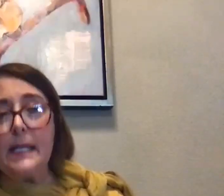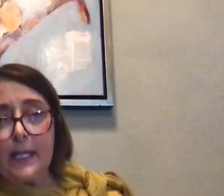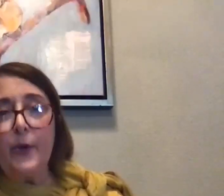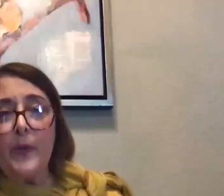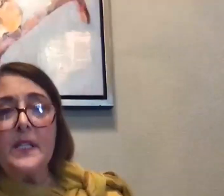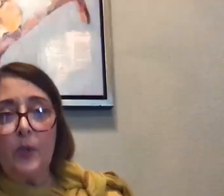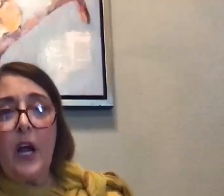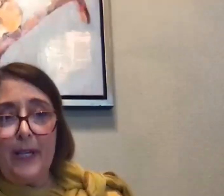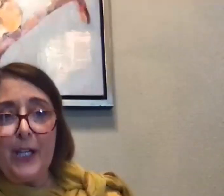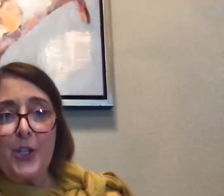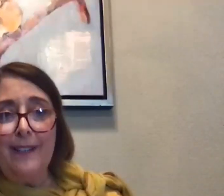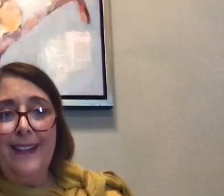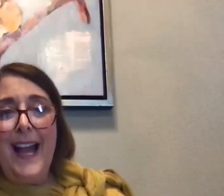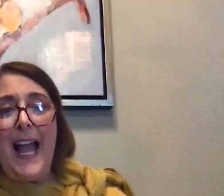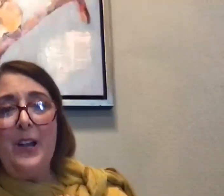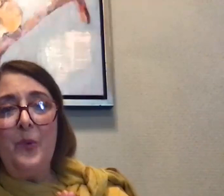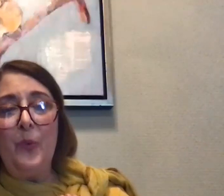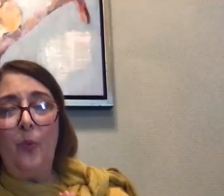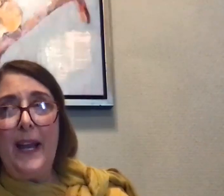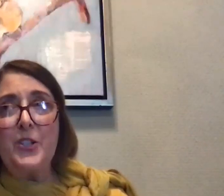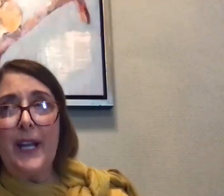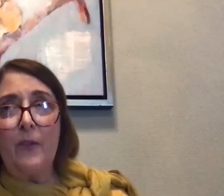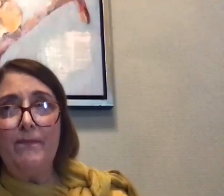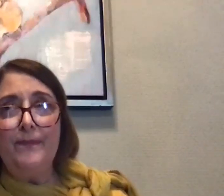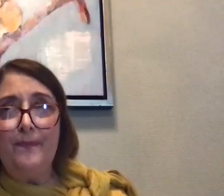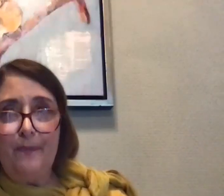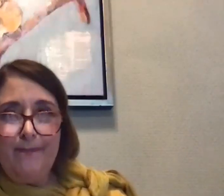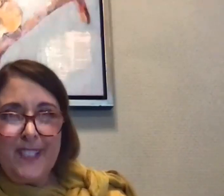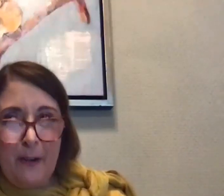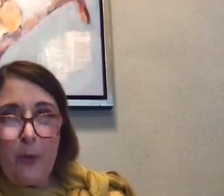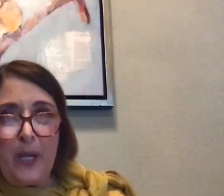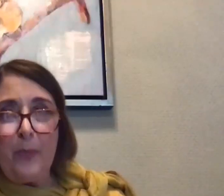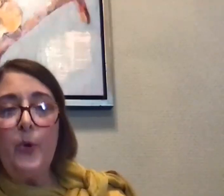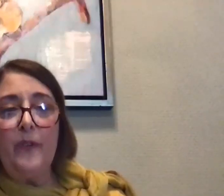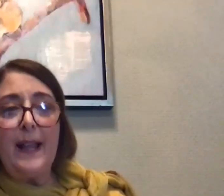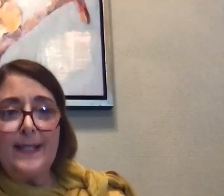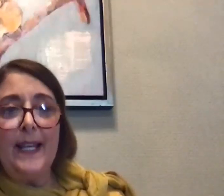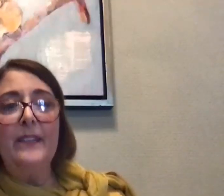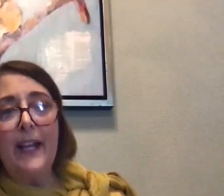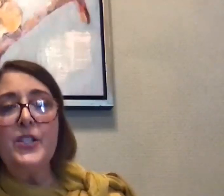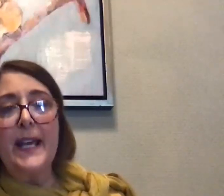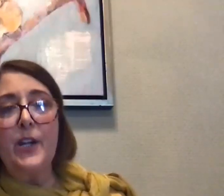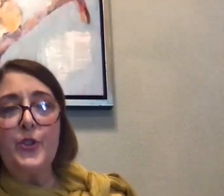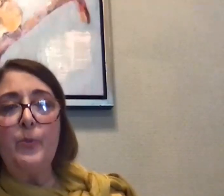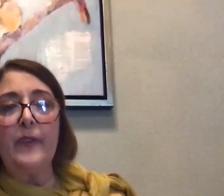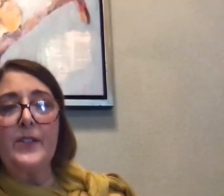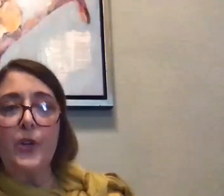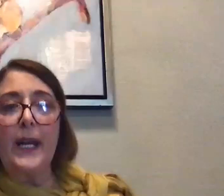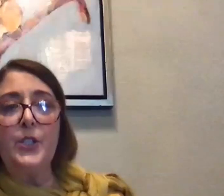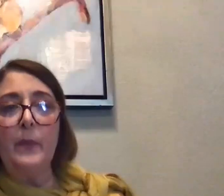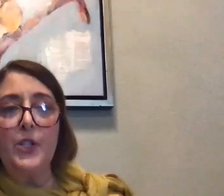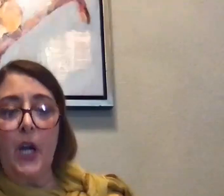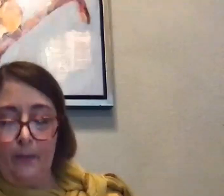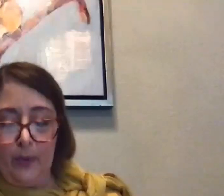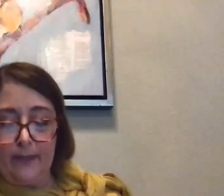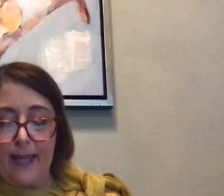not considered a reasonable accommodation. And we actually have several people who have said, if I just had a new supervisor, I could